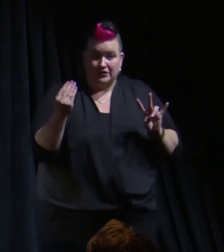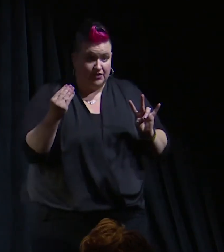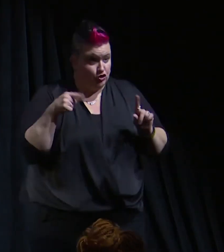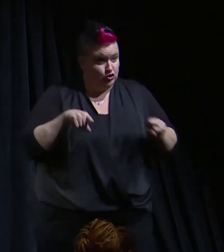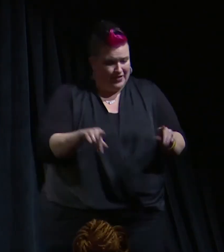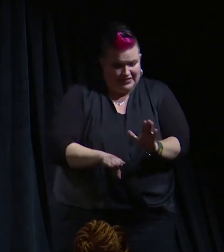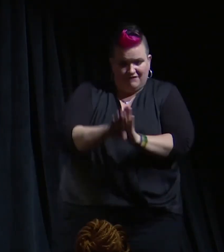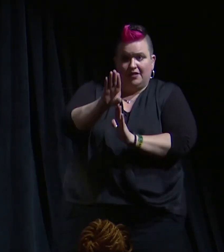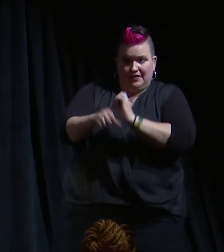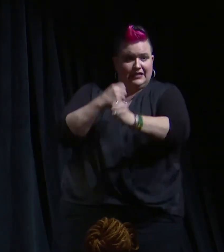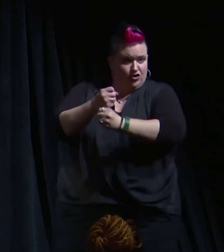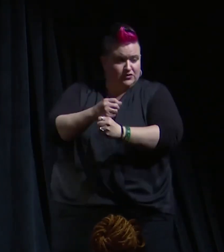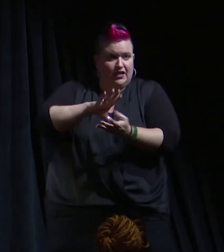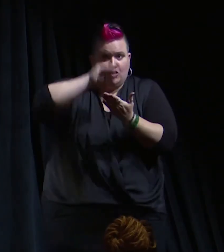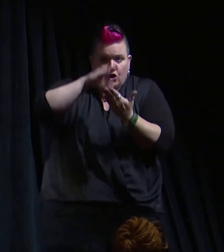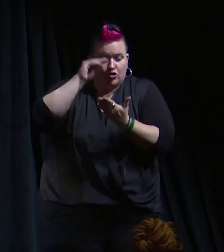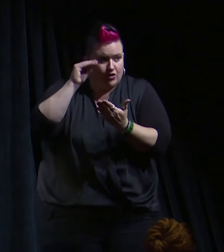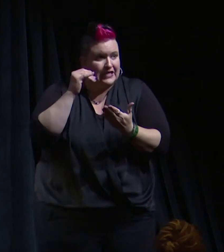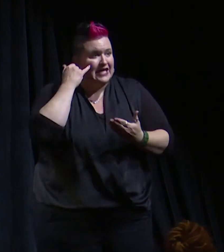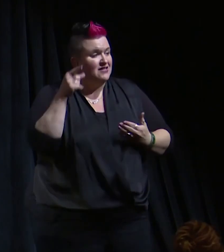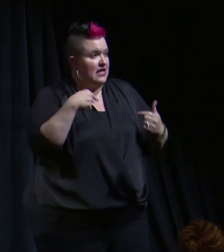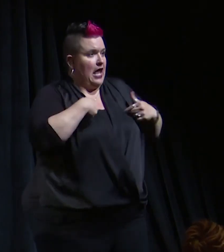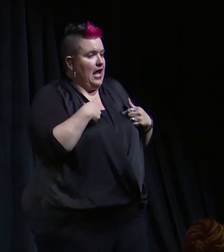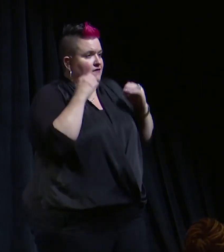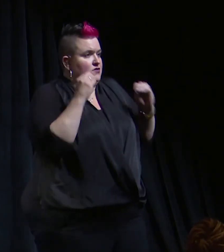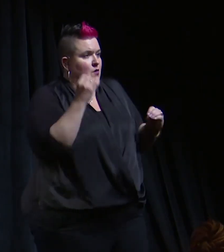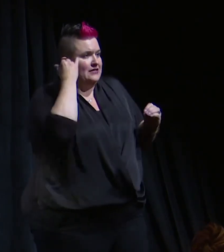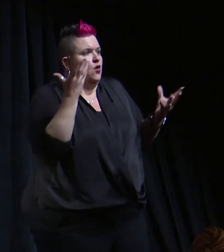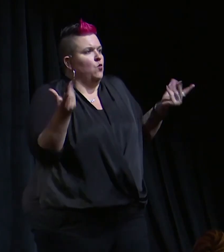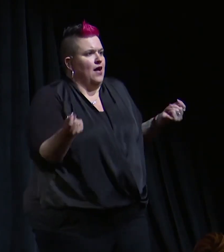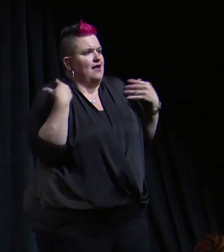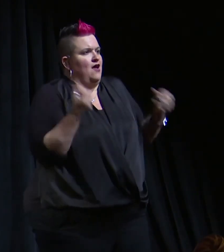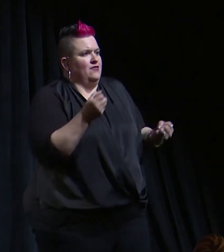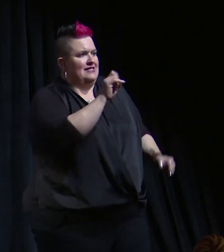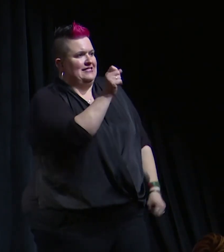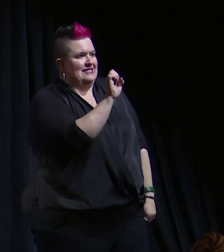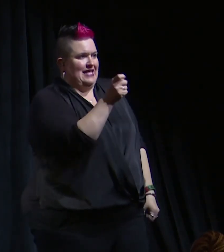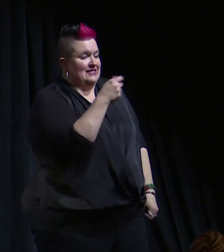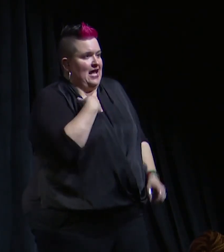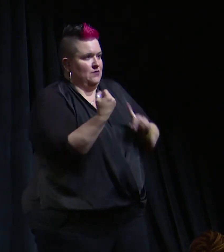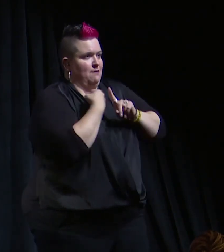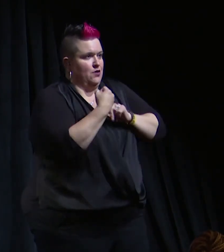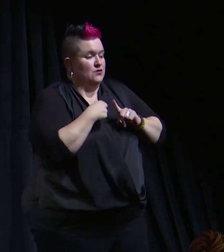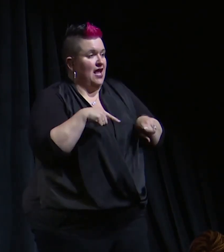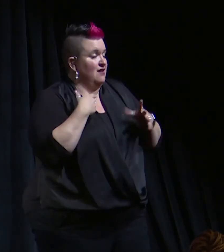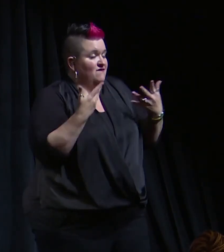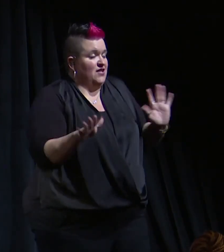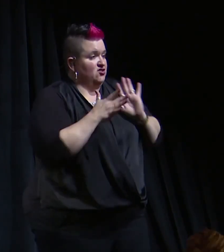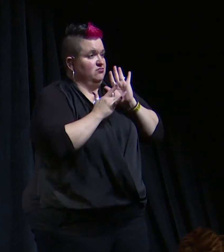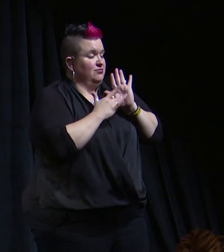years, what if he has said, I have no idea what healthy sex is. I was abused as a child. That trauma has